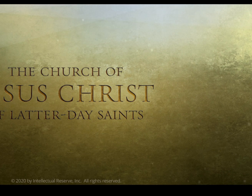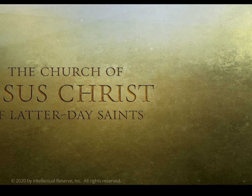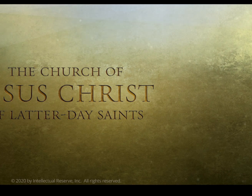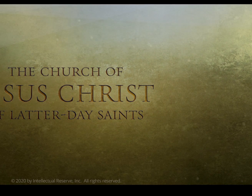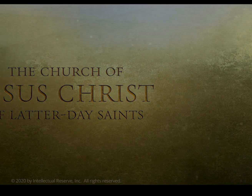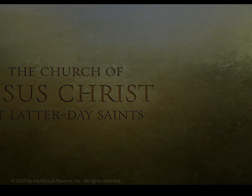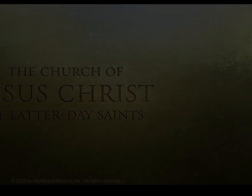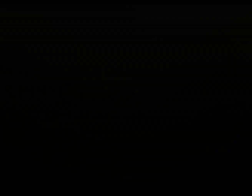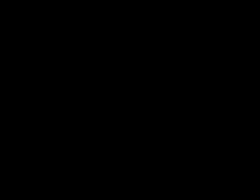It is bad spirit. Thank